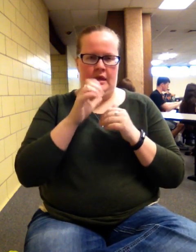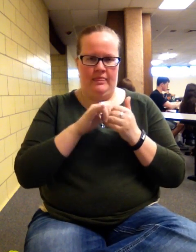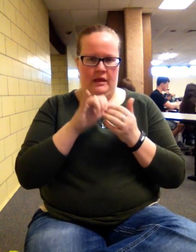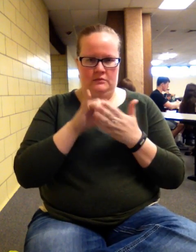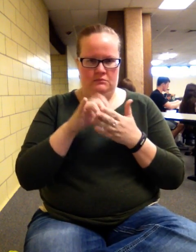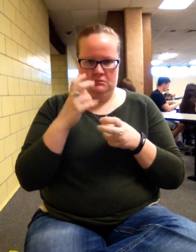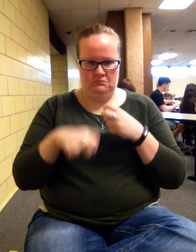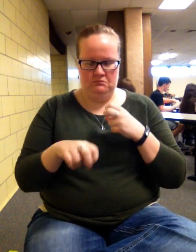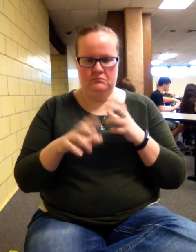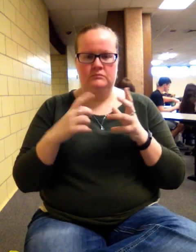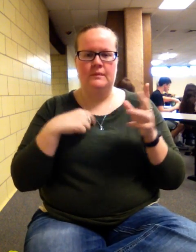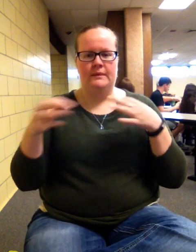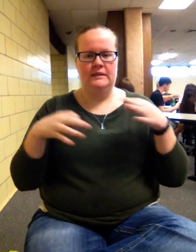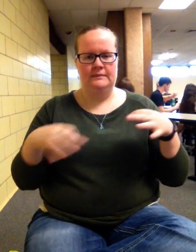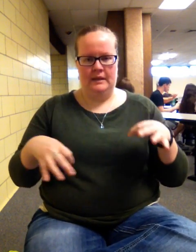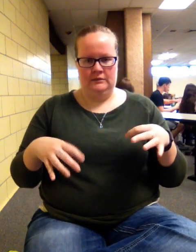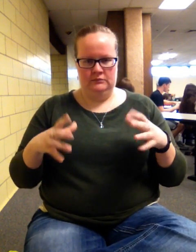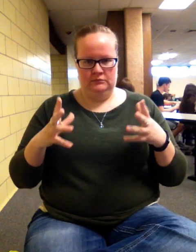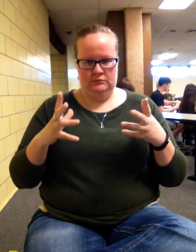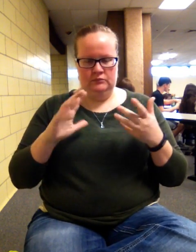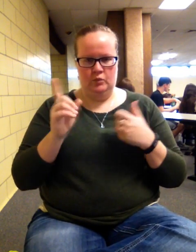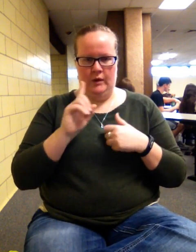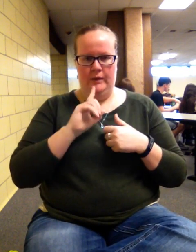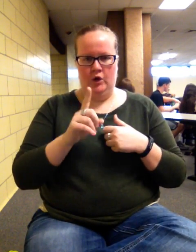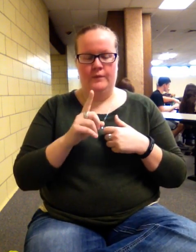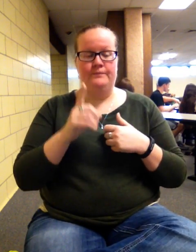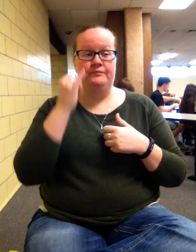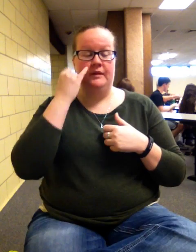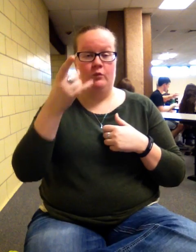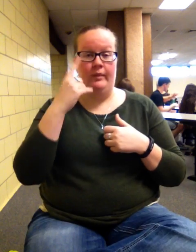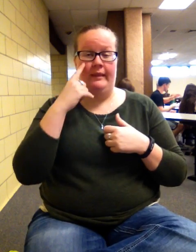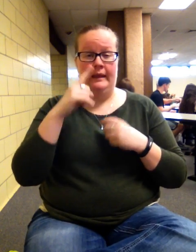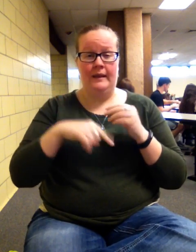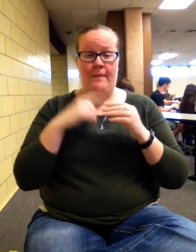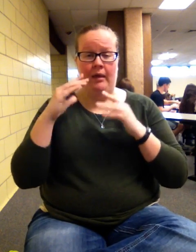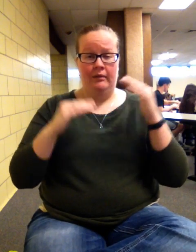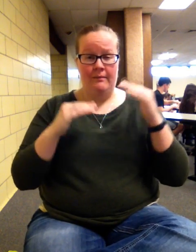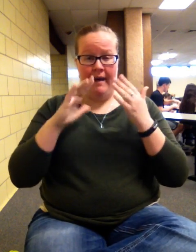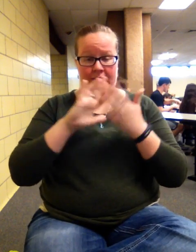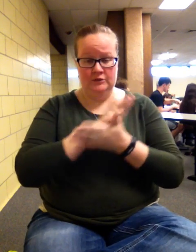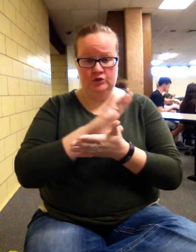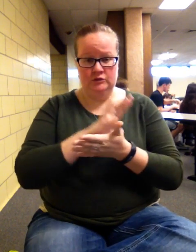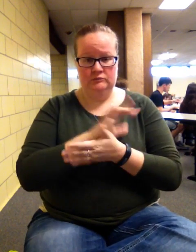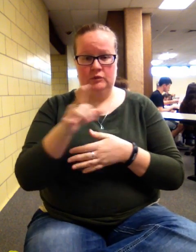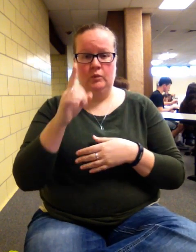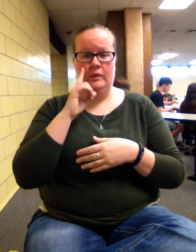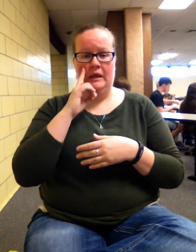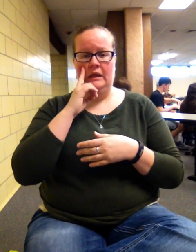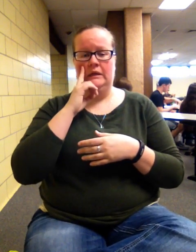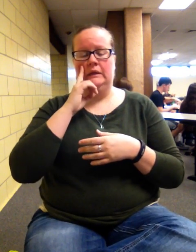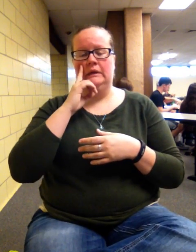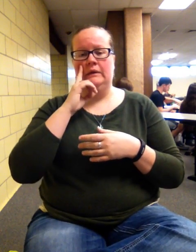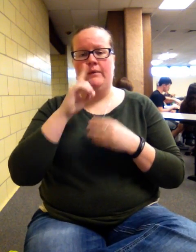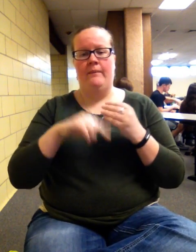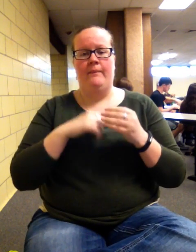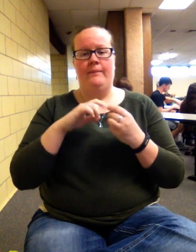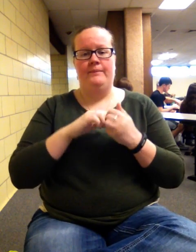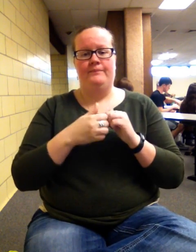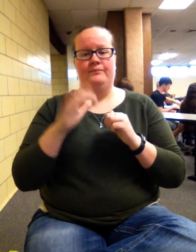you where we are. So if we're thinking about the balance sheet, and we're thinking about the fact that a company is going to look